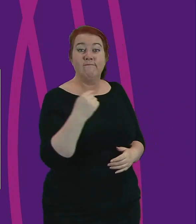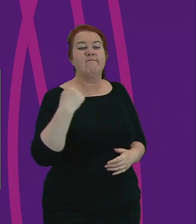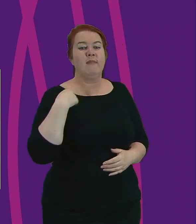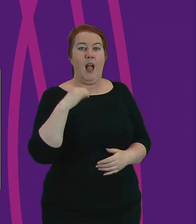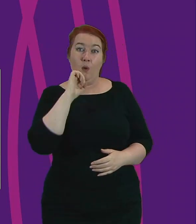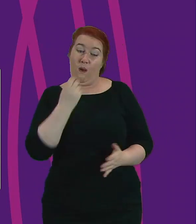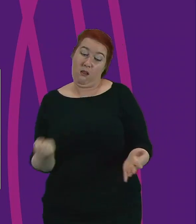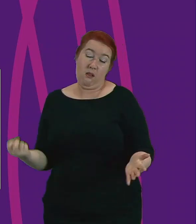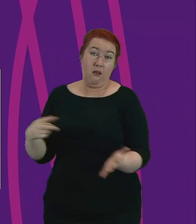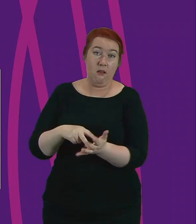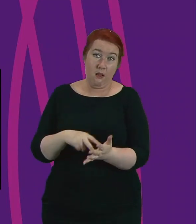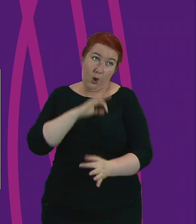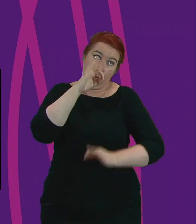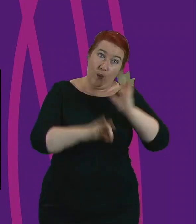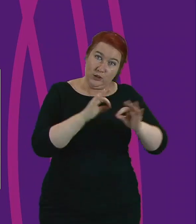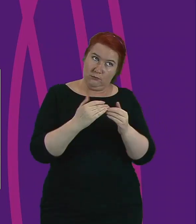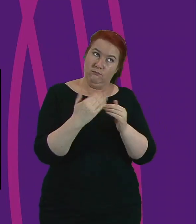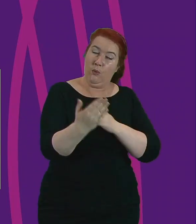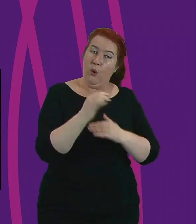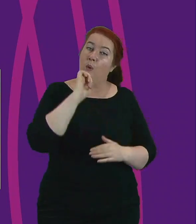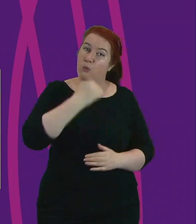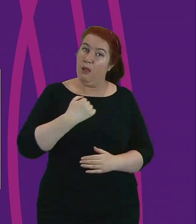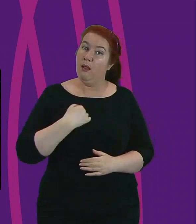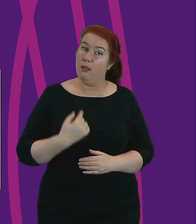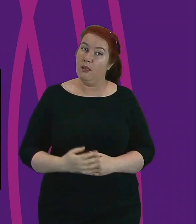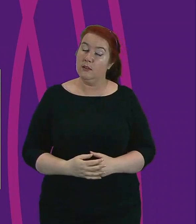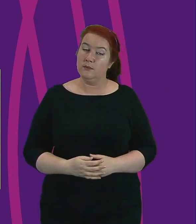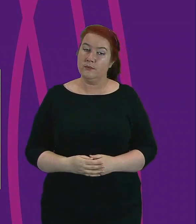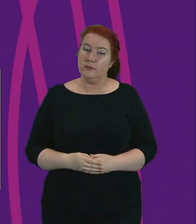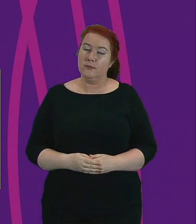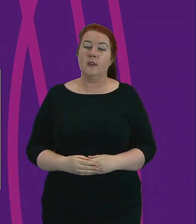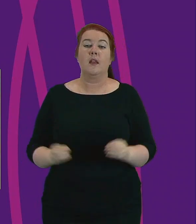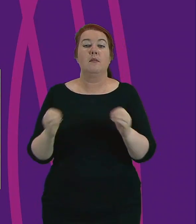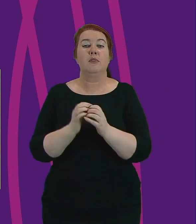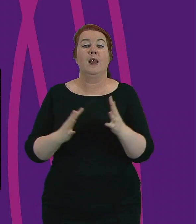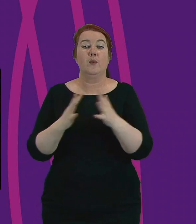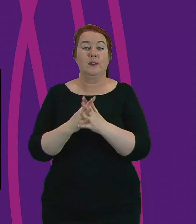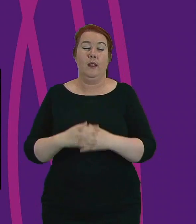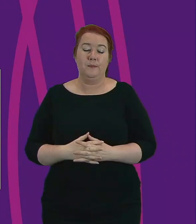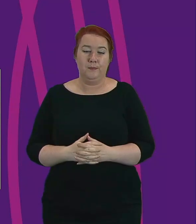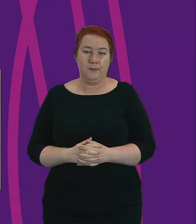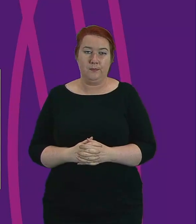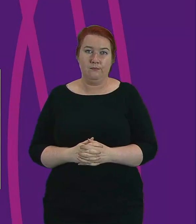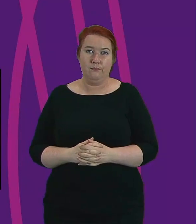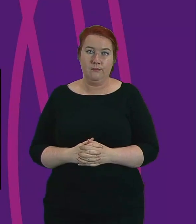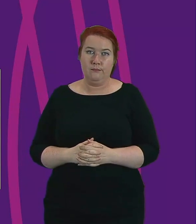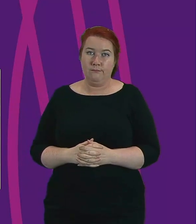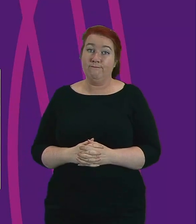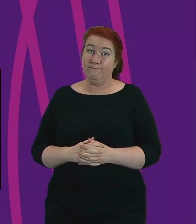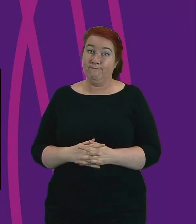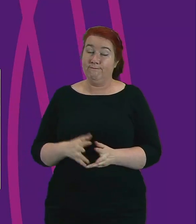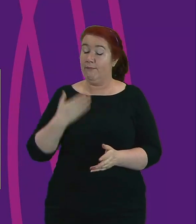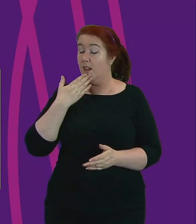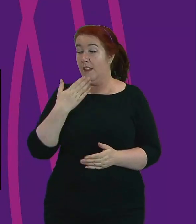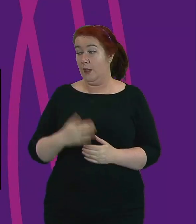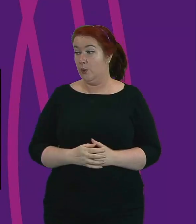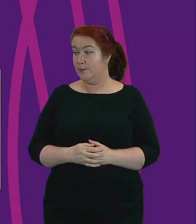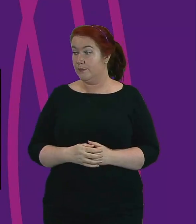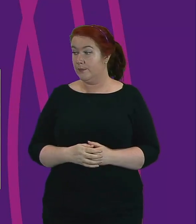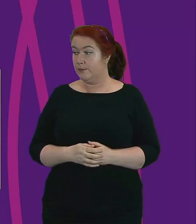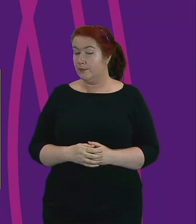will be asking those difficult questions. Ryan Whittle. Thank you. I think the outcome we should all be focusing on